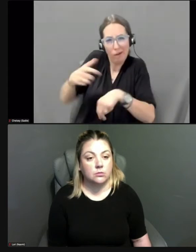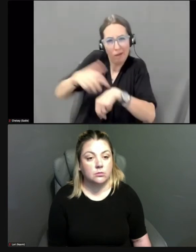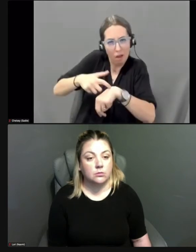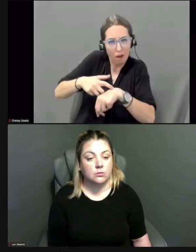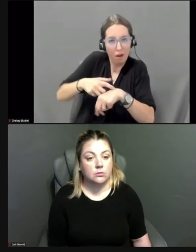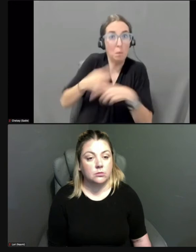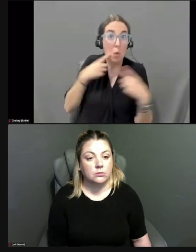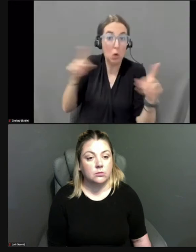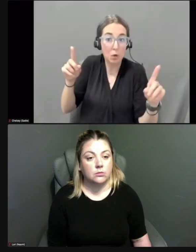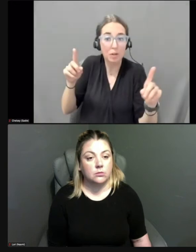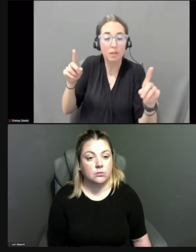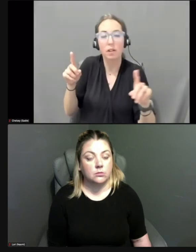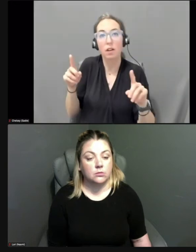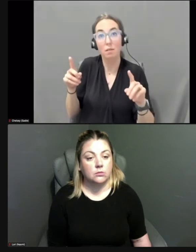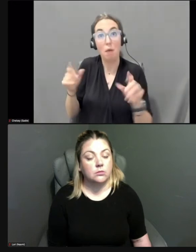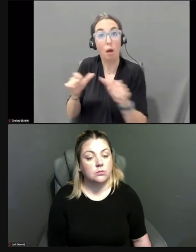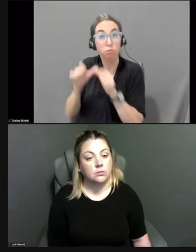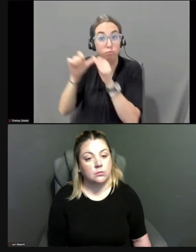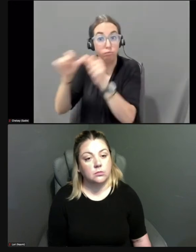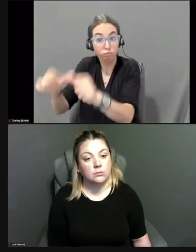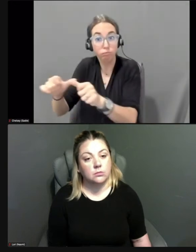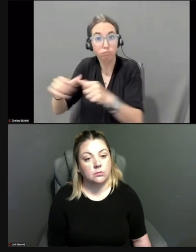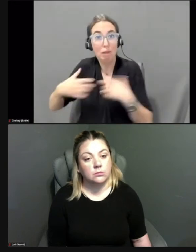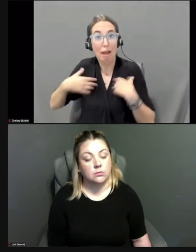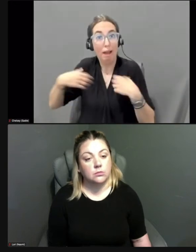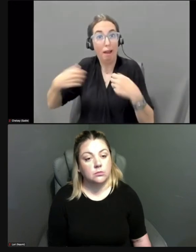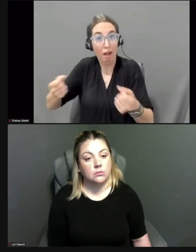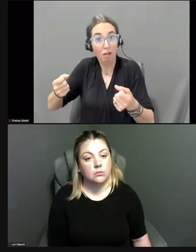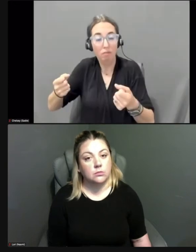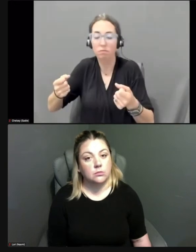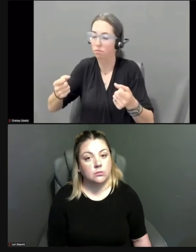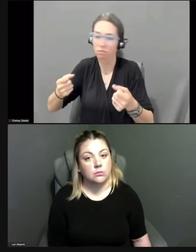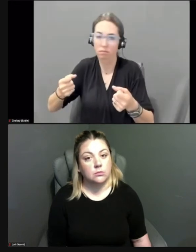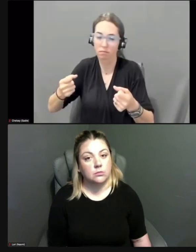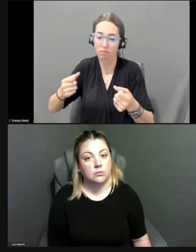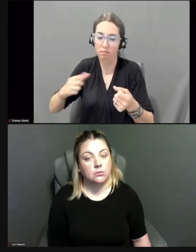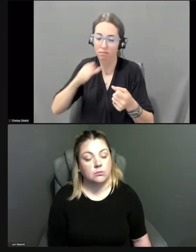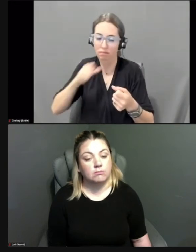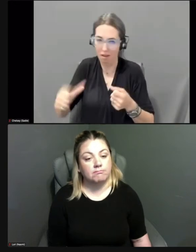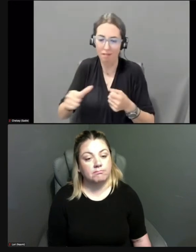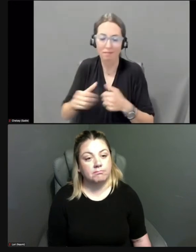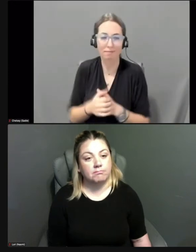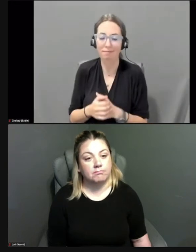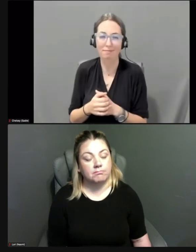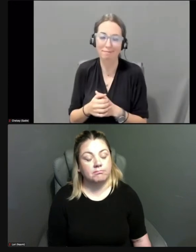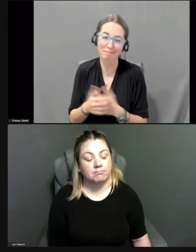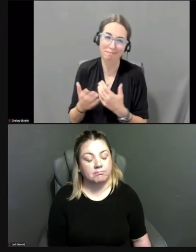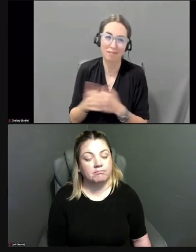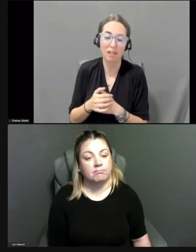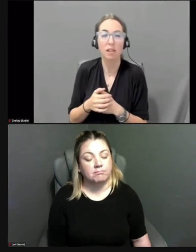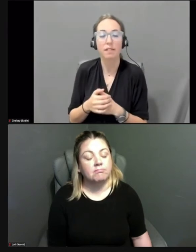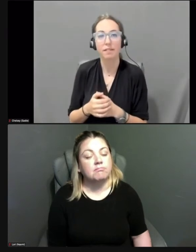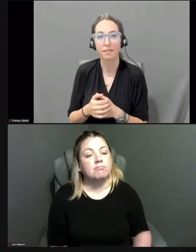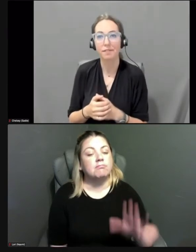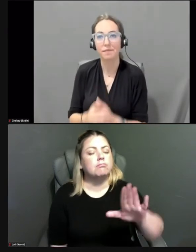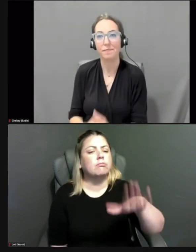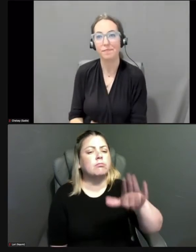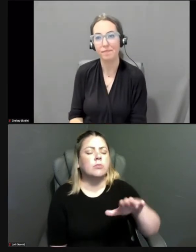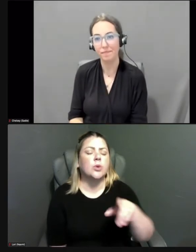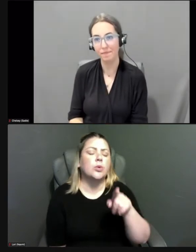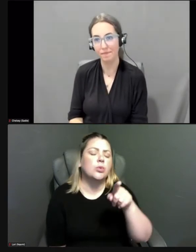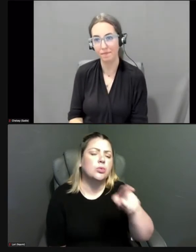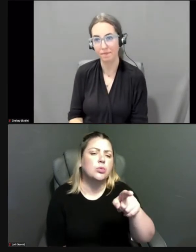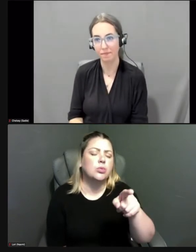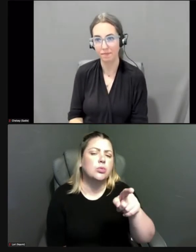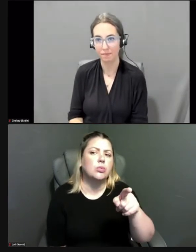not a healthy introduction to intentional exercise, I think. I'm curious, did you have anyone